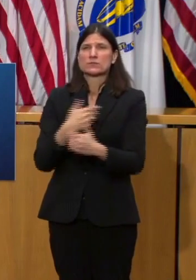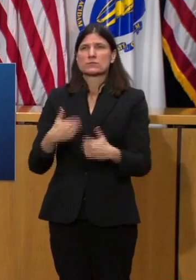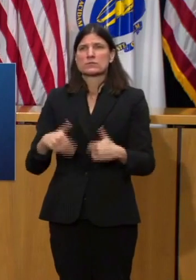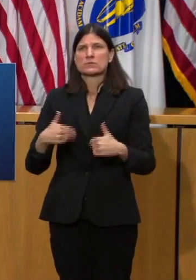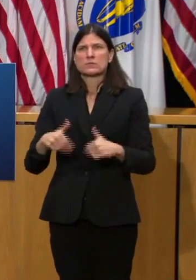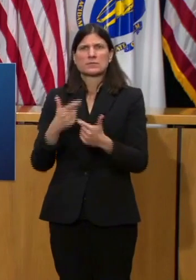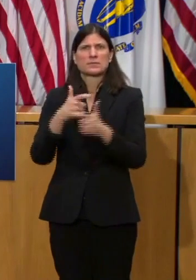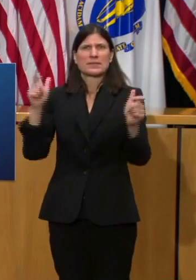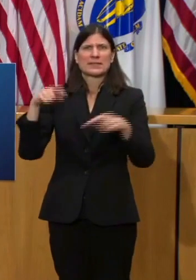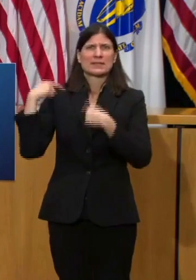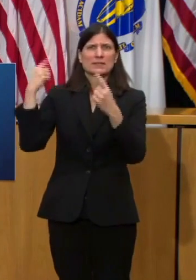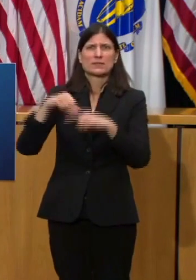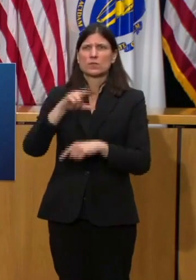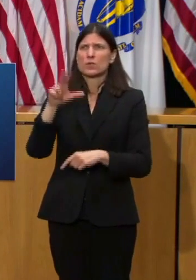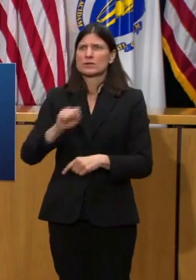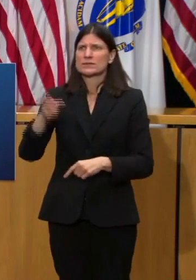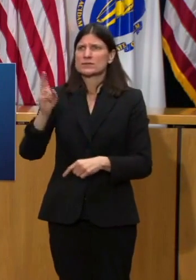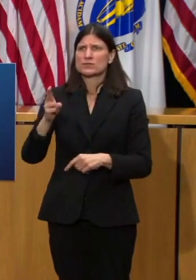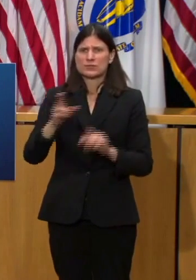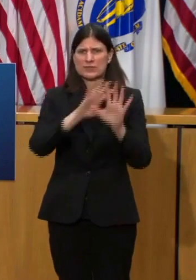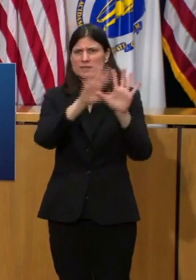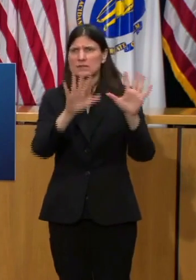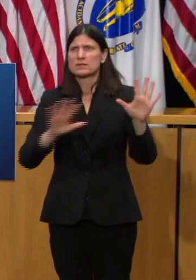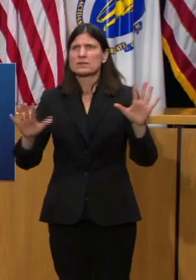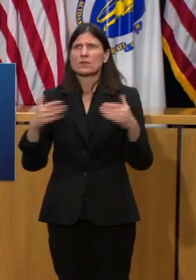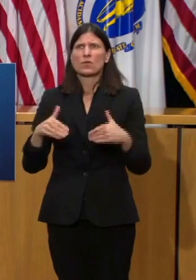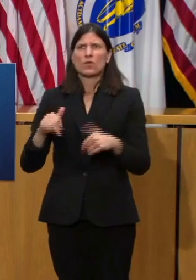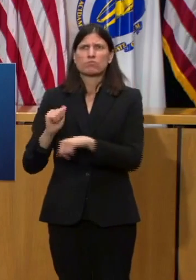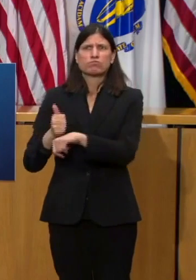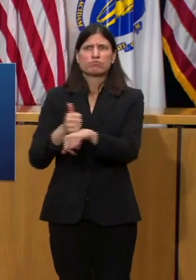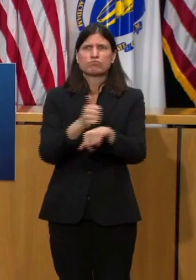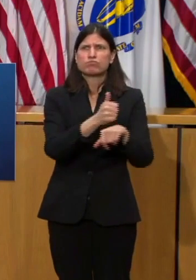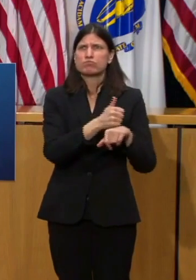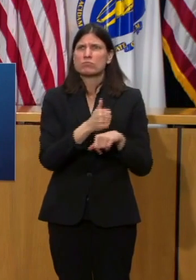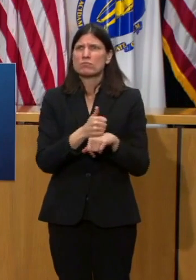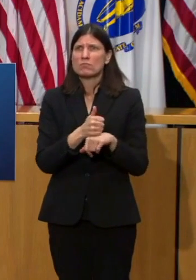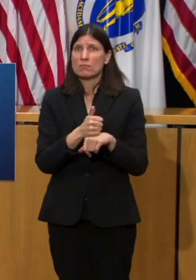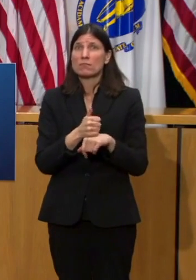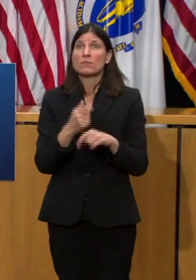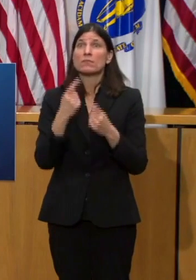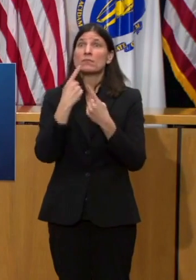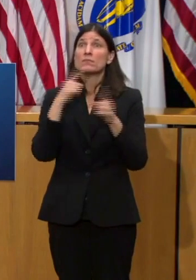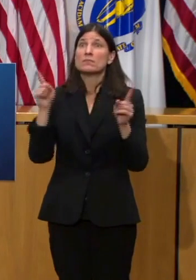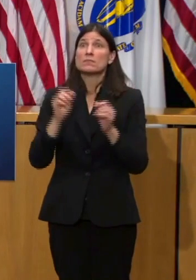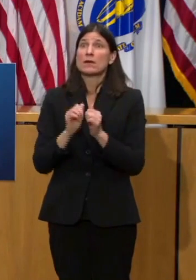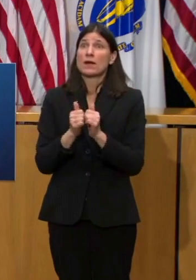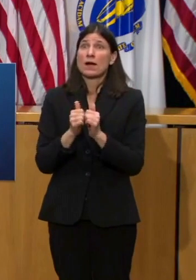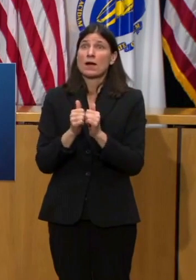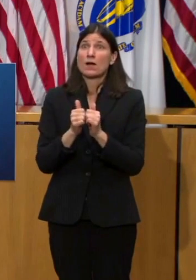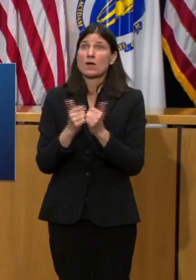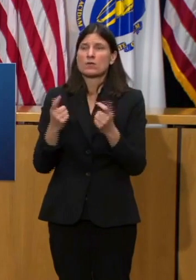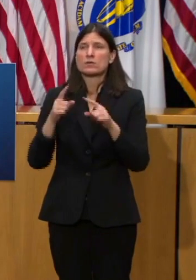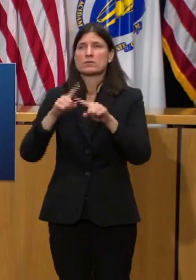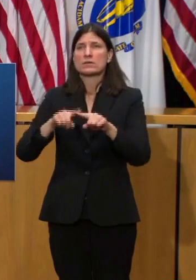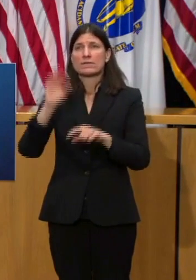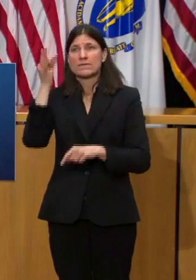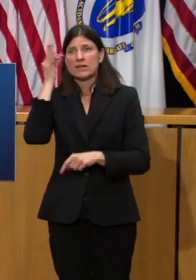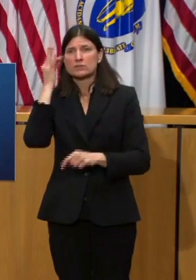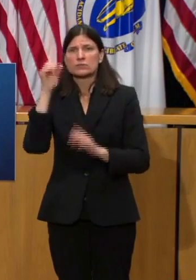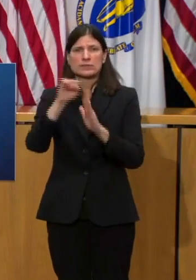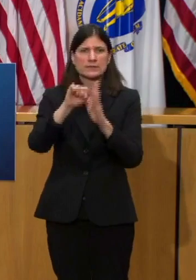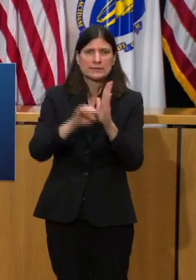its success depends on all levels of government, federal, state, and local, working together to make this a